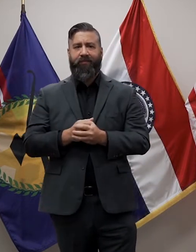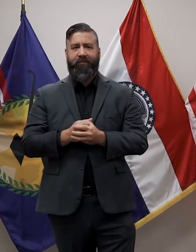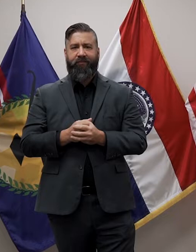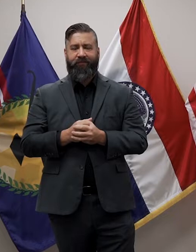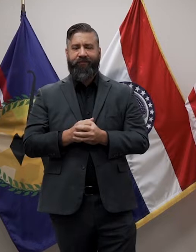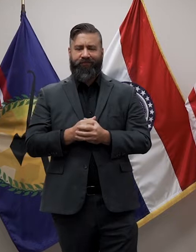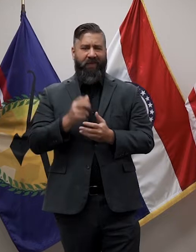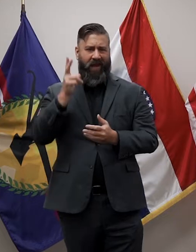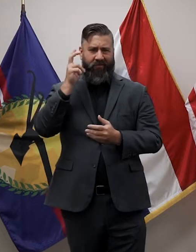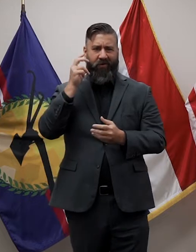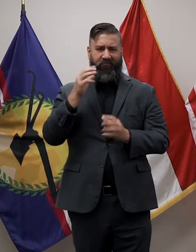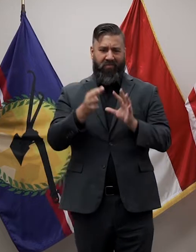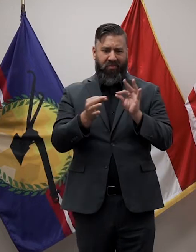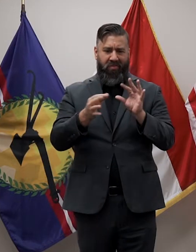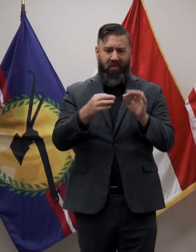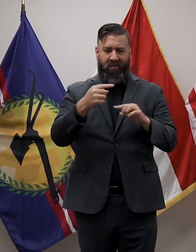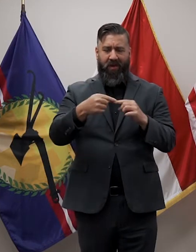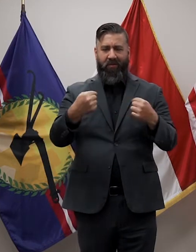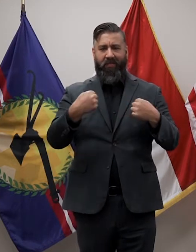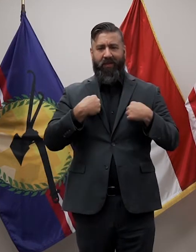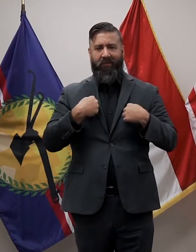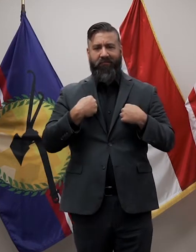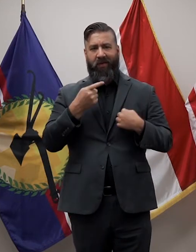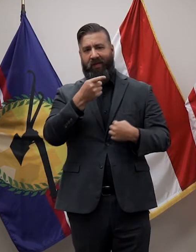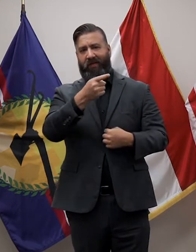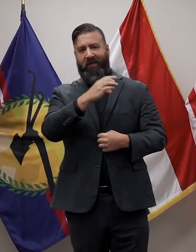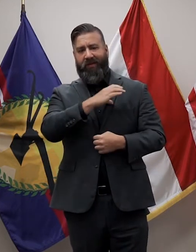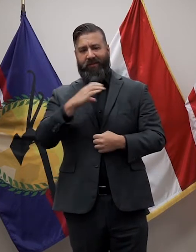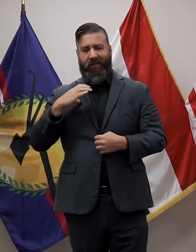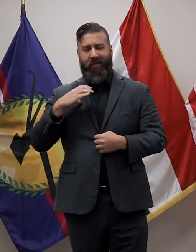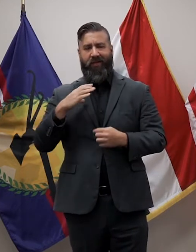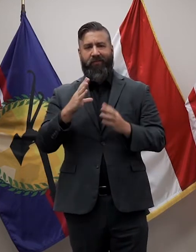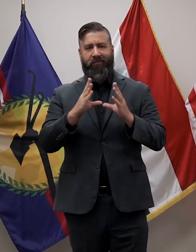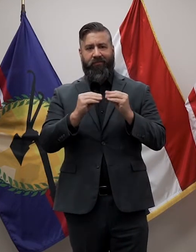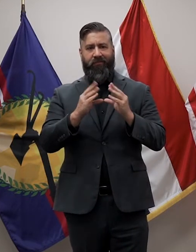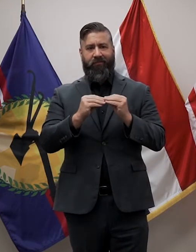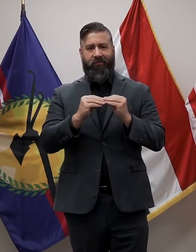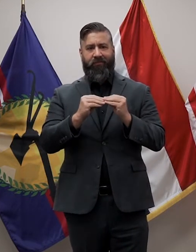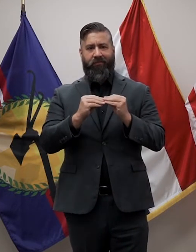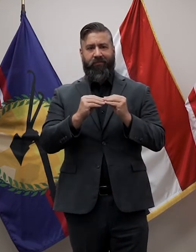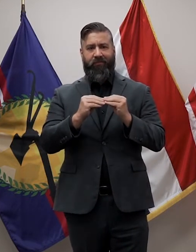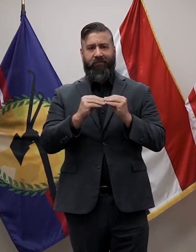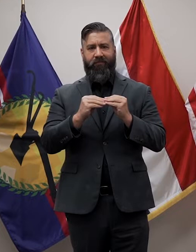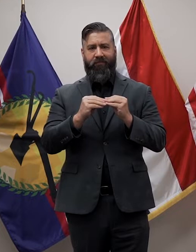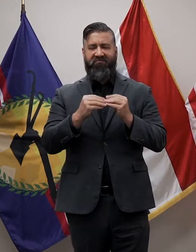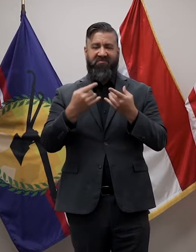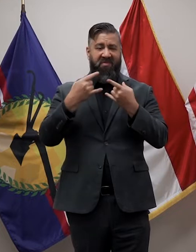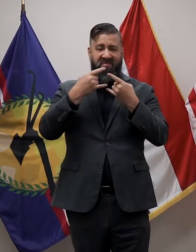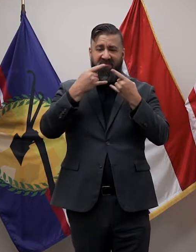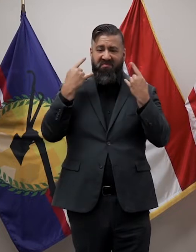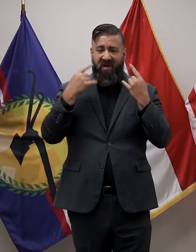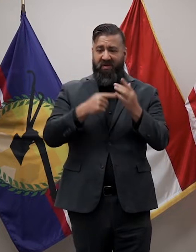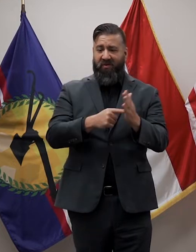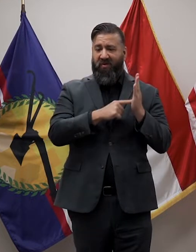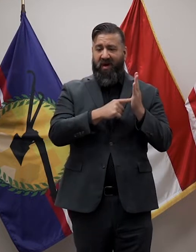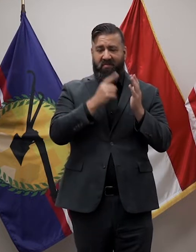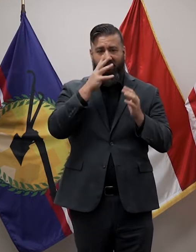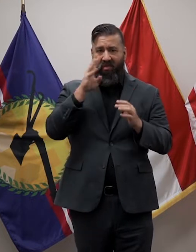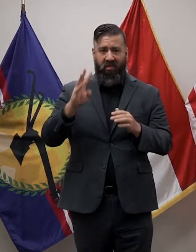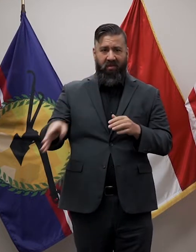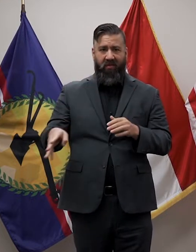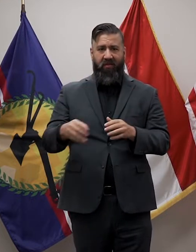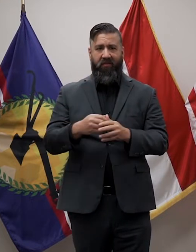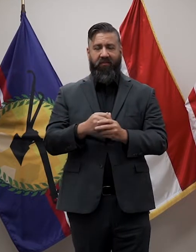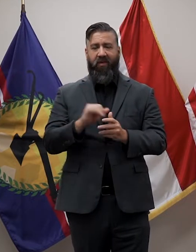over the past several months at county council meetings, where a mask mandate is flouted and dark web quackery is